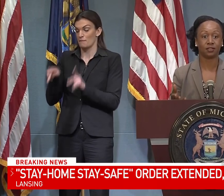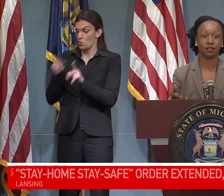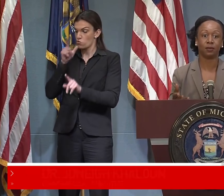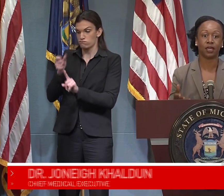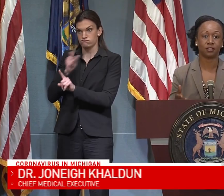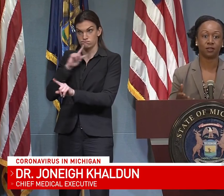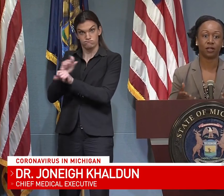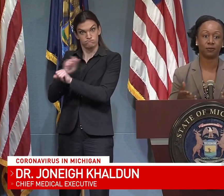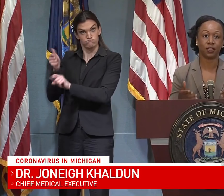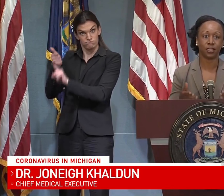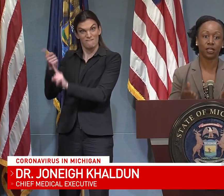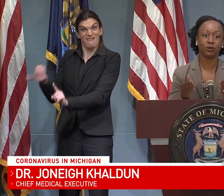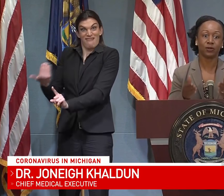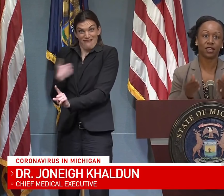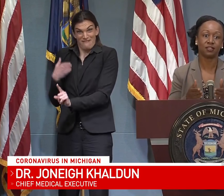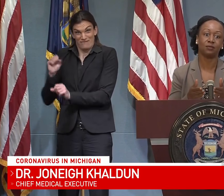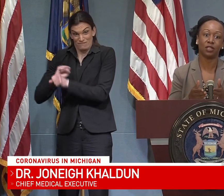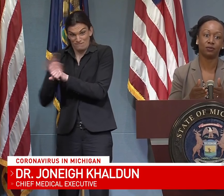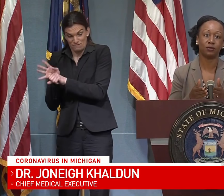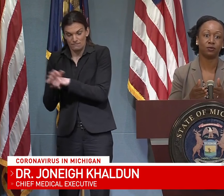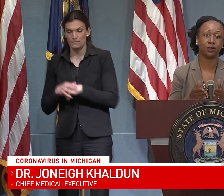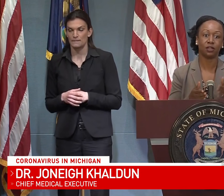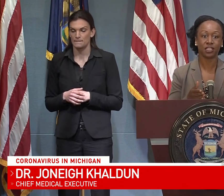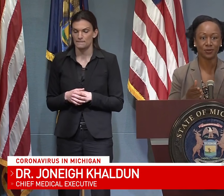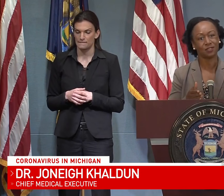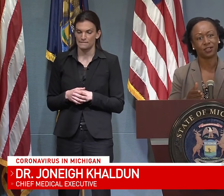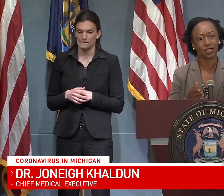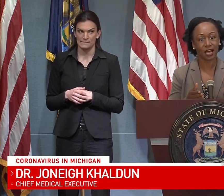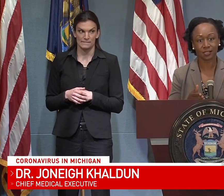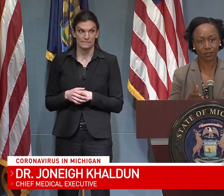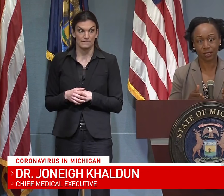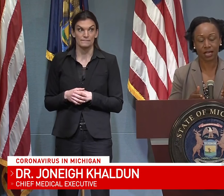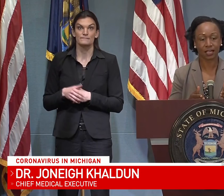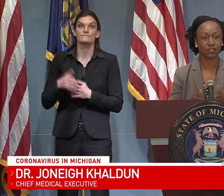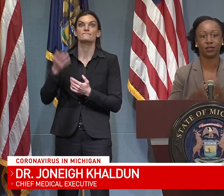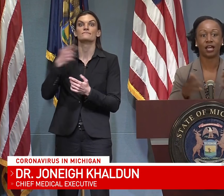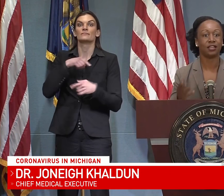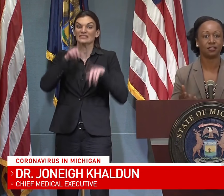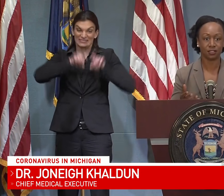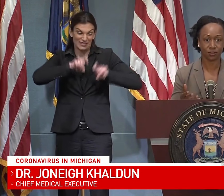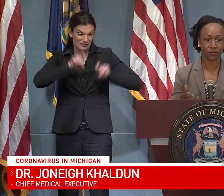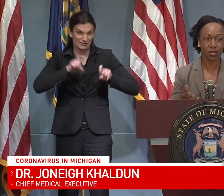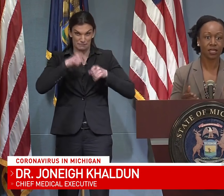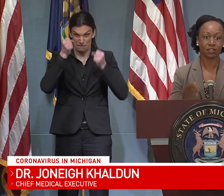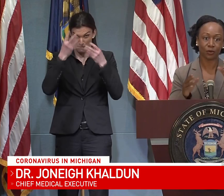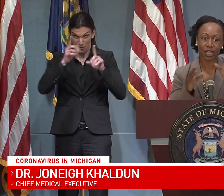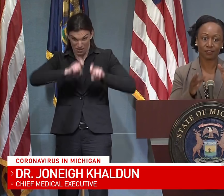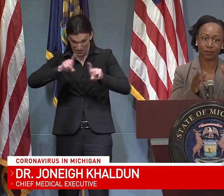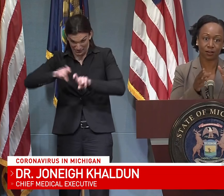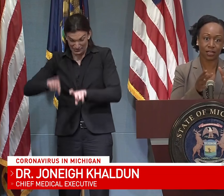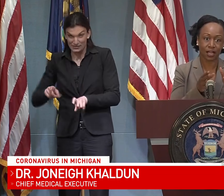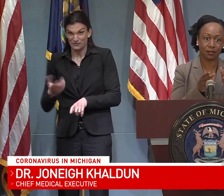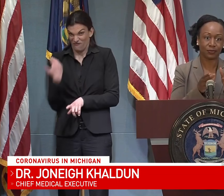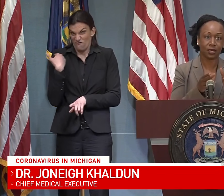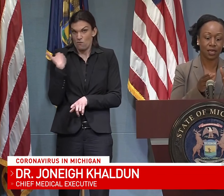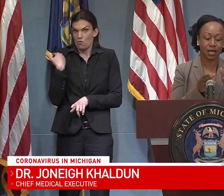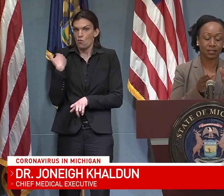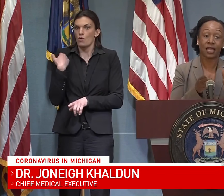lab testing capacity, quite frankly, we were testing people who were specifically hospitalized or in the ICU. And so we had